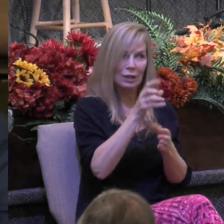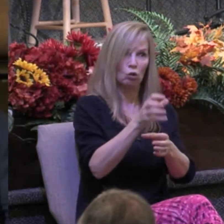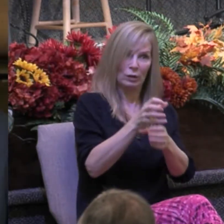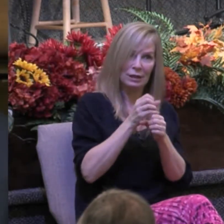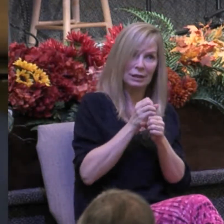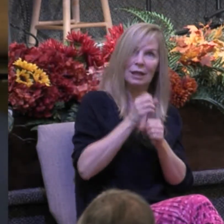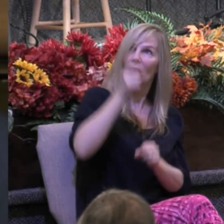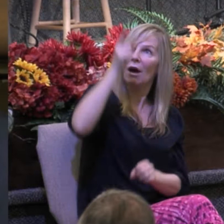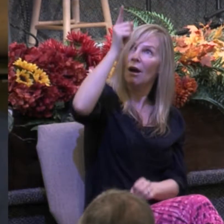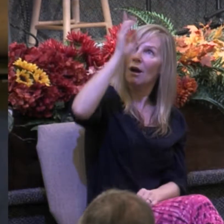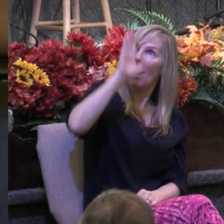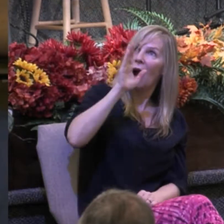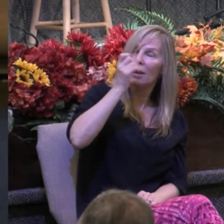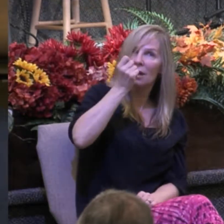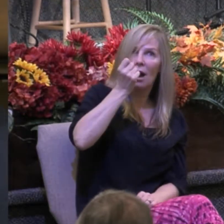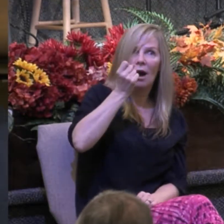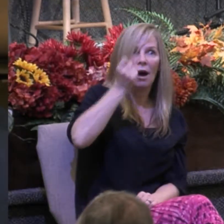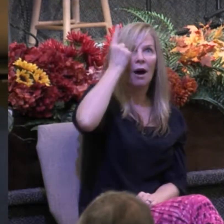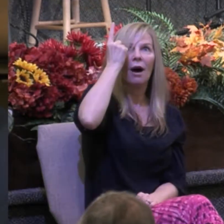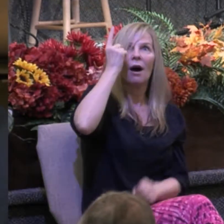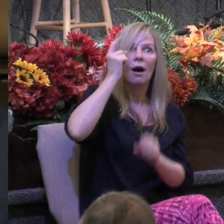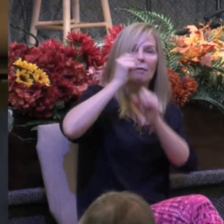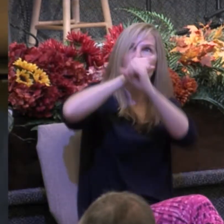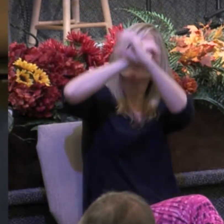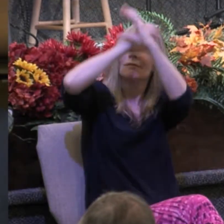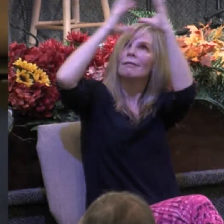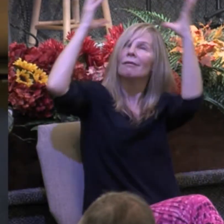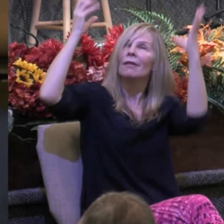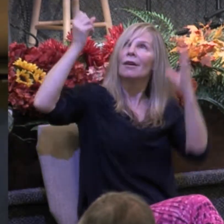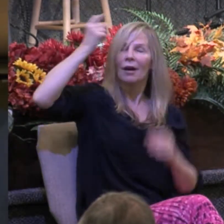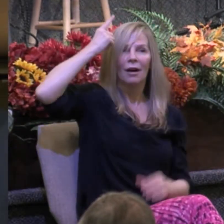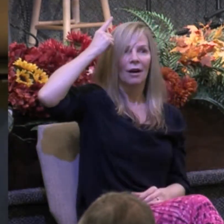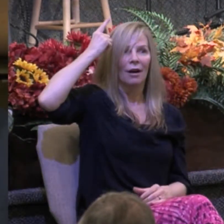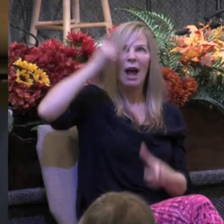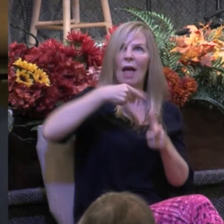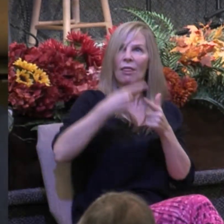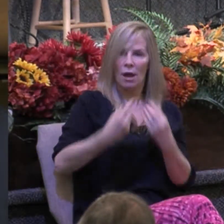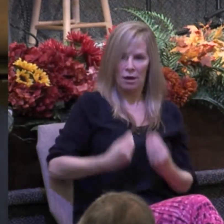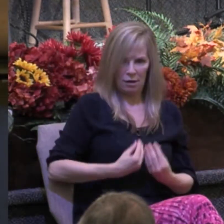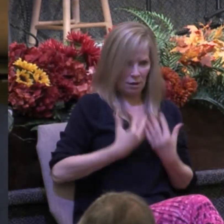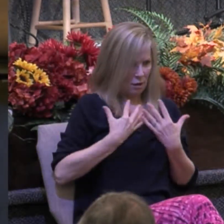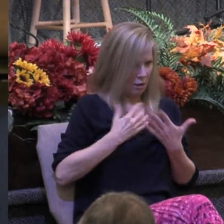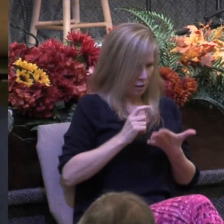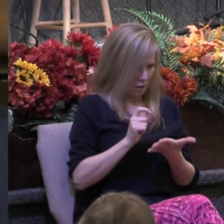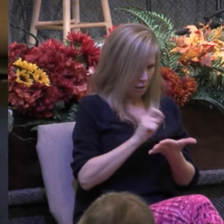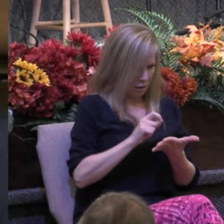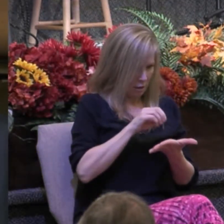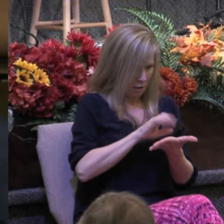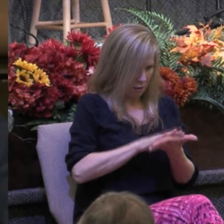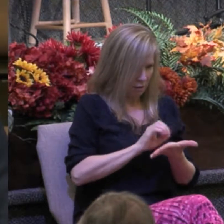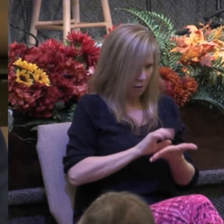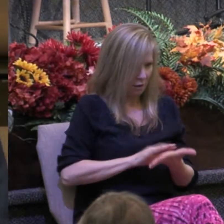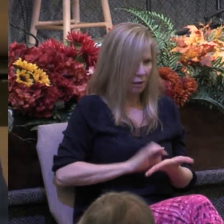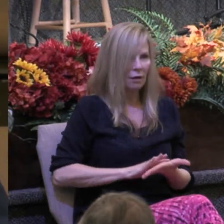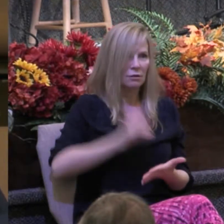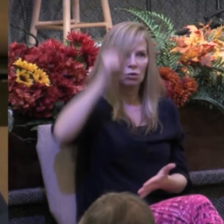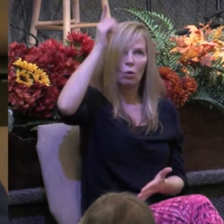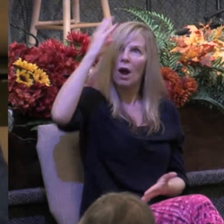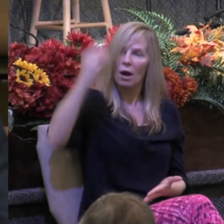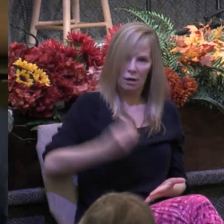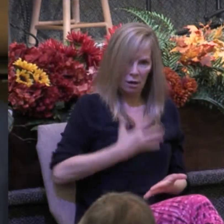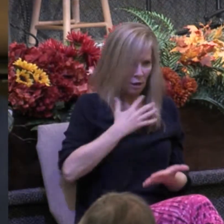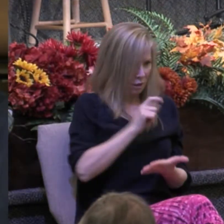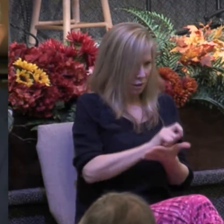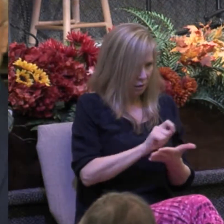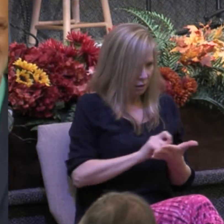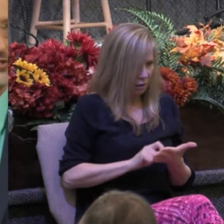God's revelation and then to record it. Recorded by the process of divine inspiration, meaning